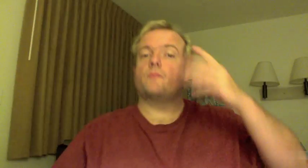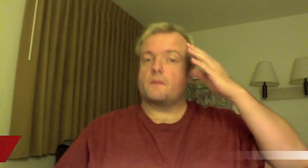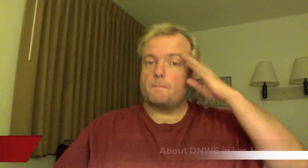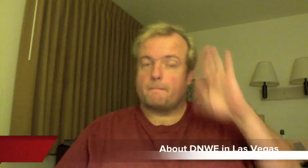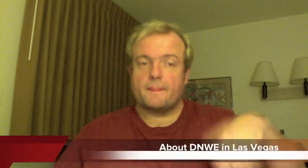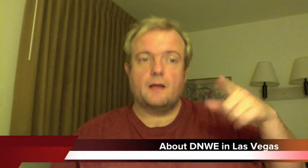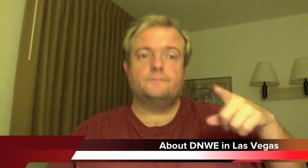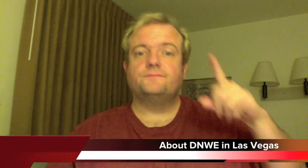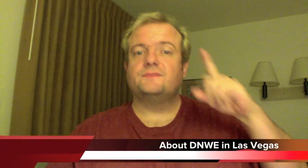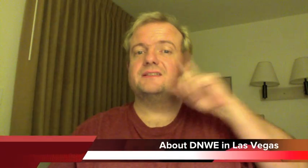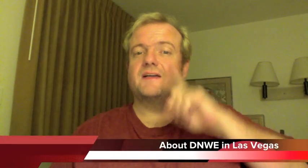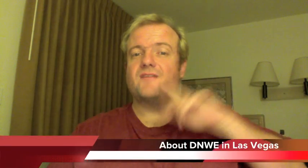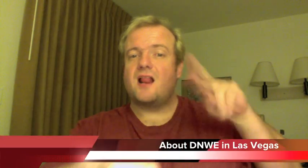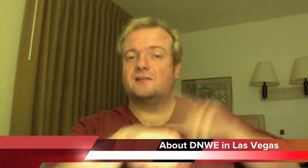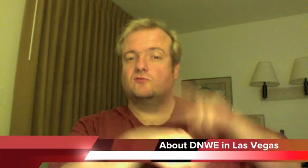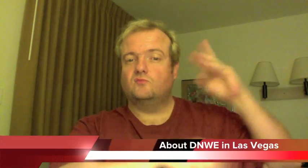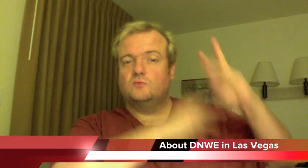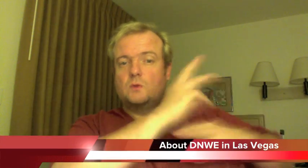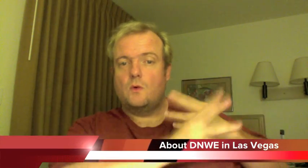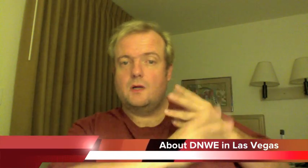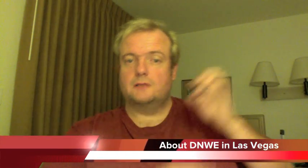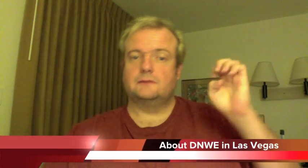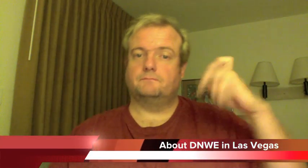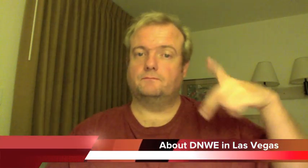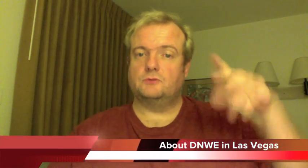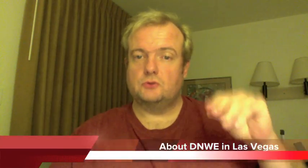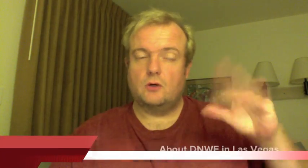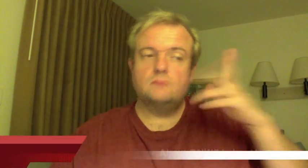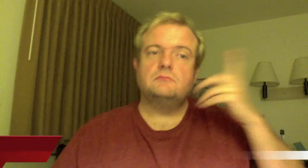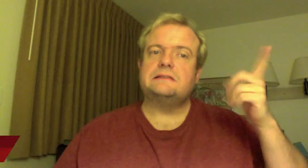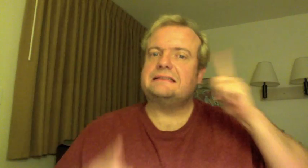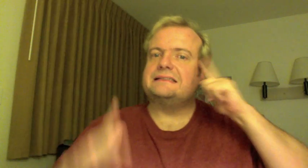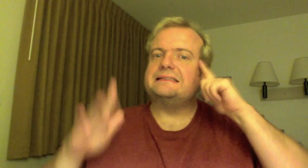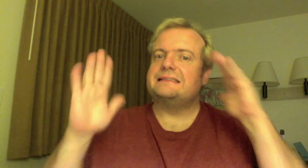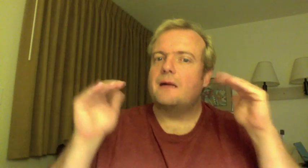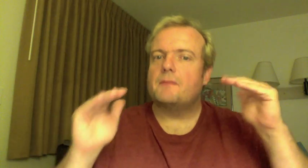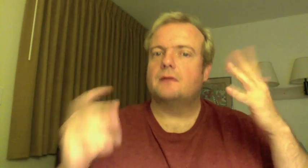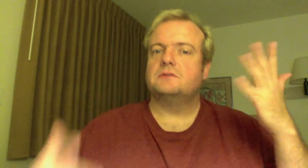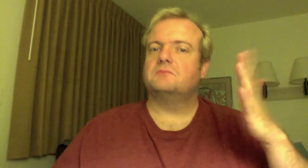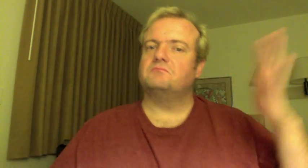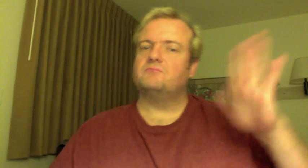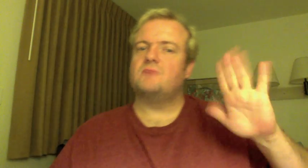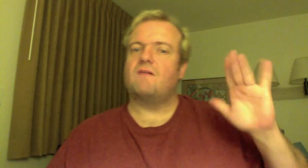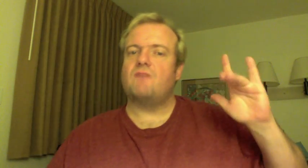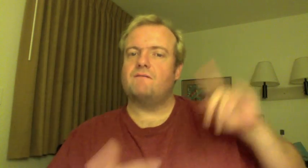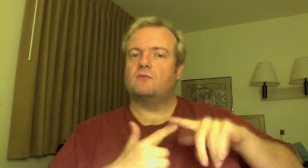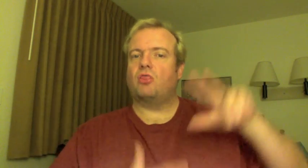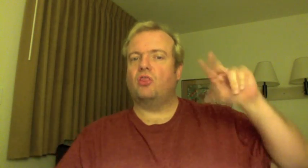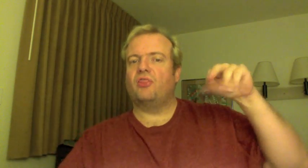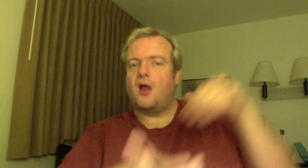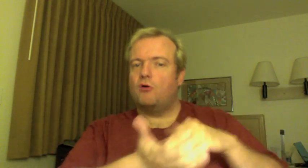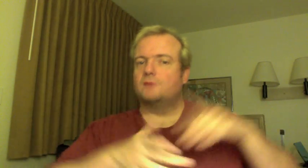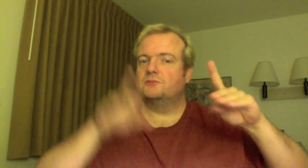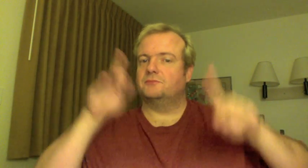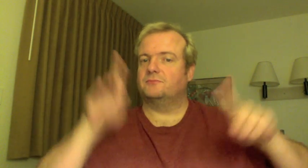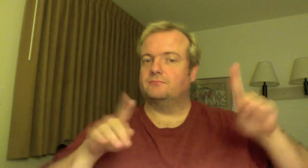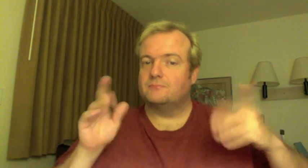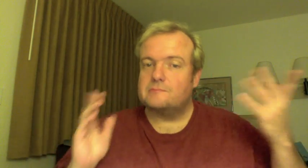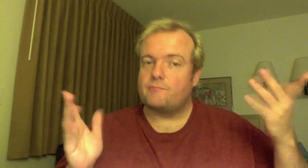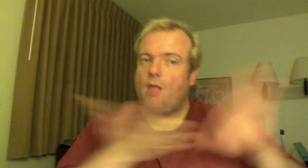Separating junk from gems. This is the guy that killed Alexander Hamilton. The reward, $10,000. Oh my God. Plus,